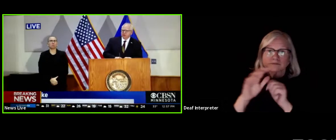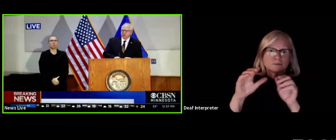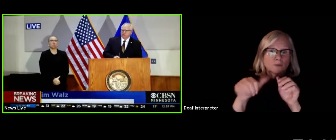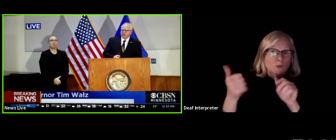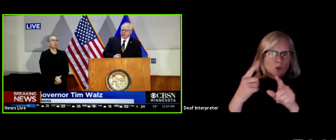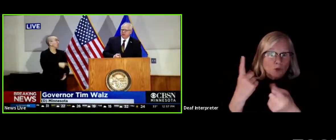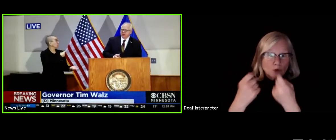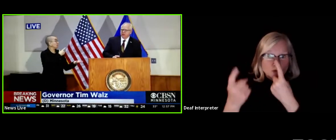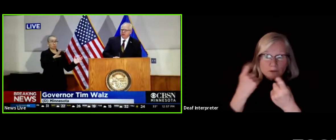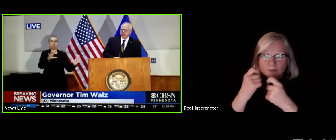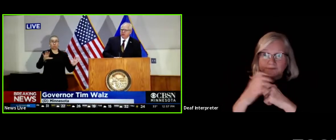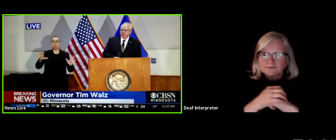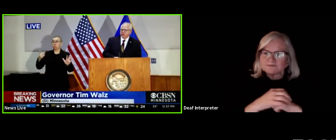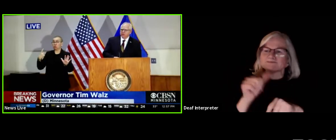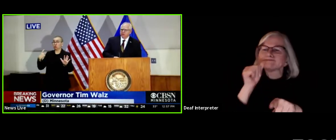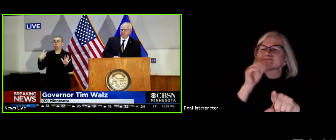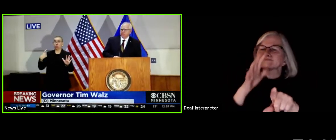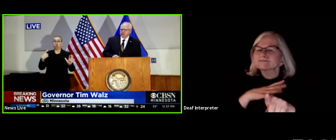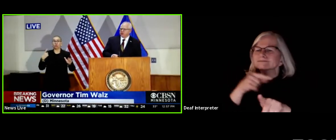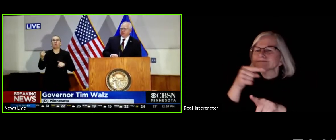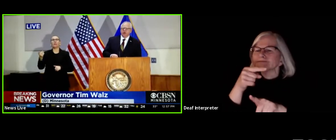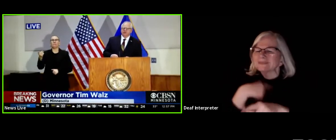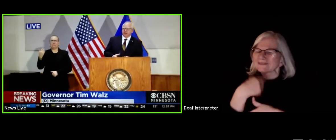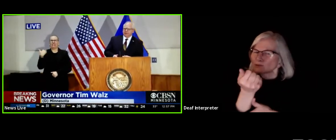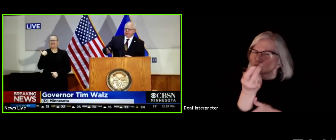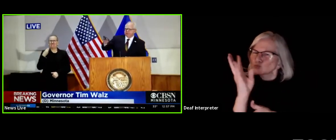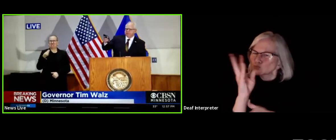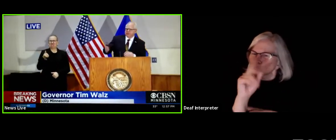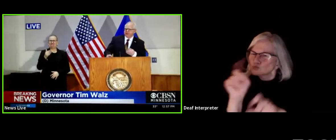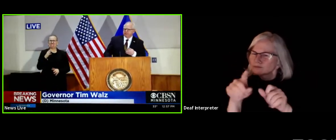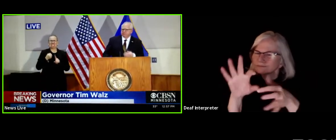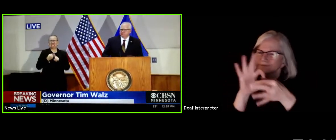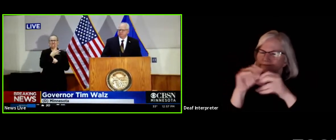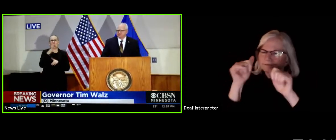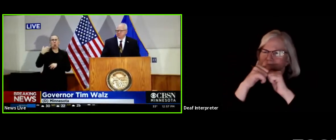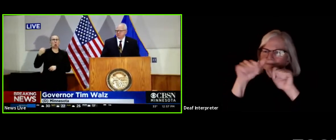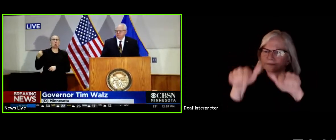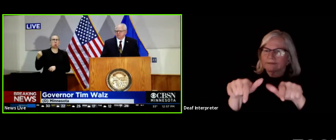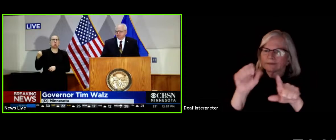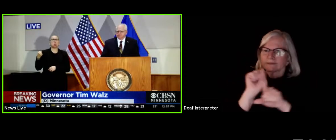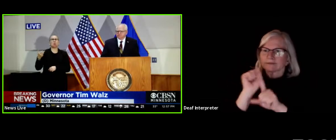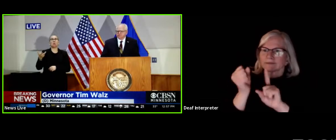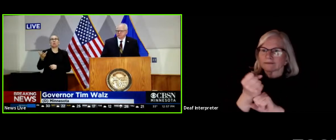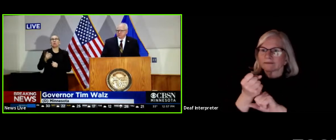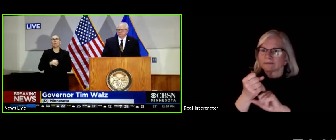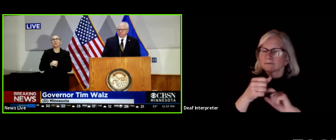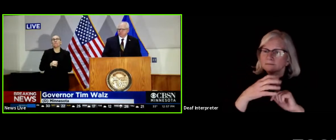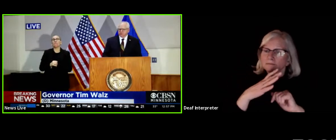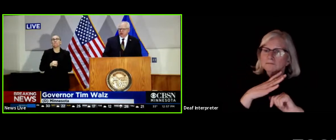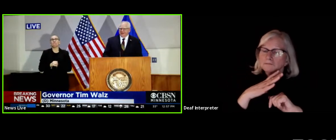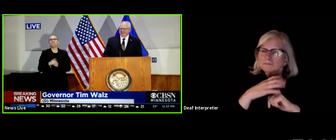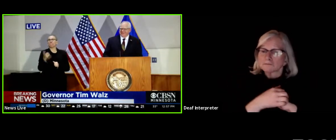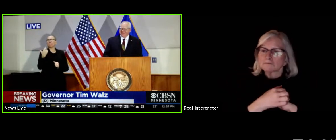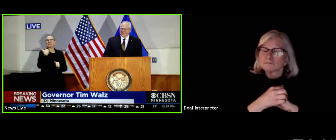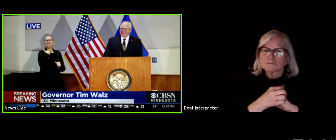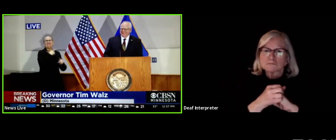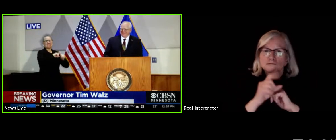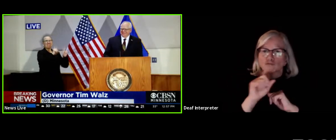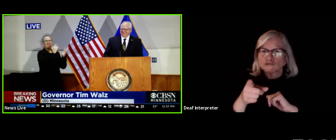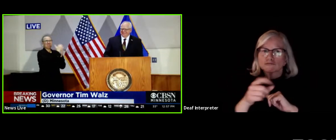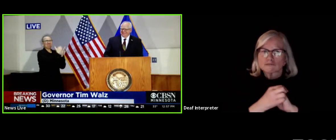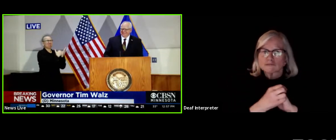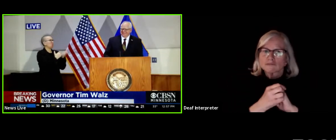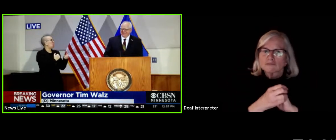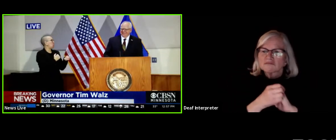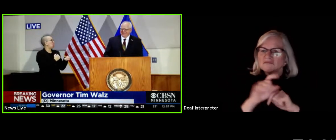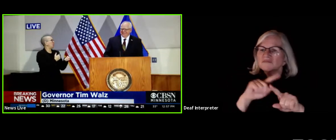I have a few, but they're not related to this. Sure, we can go Is that off. okay? Thank you. Yep. I got a whole list from my colleagues. I